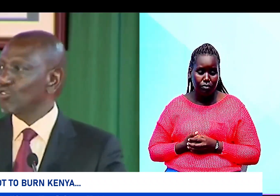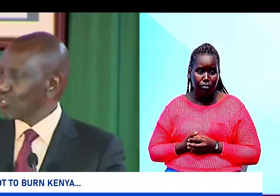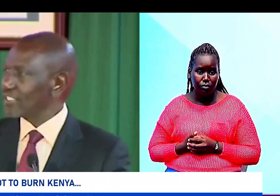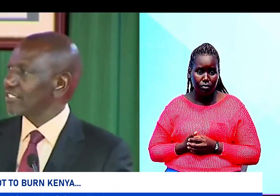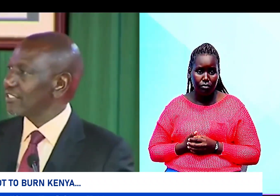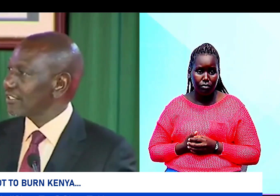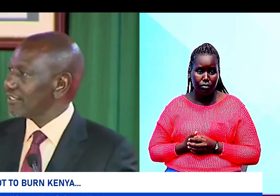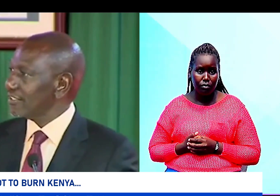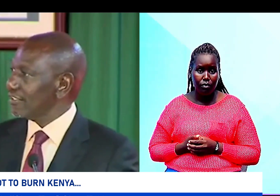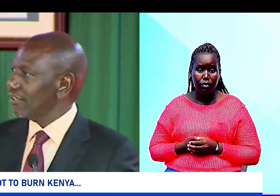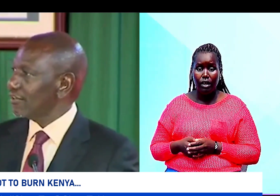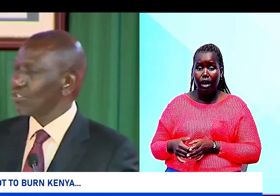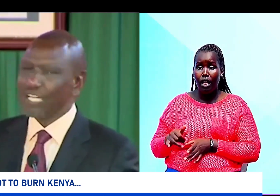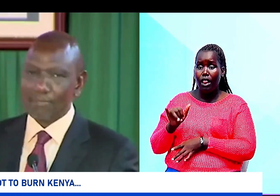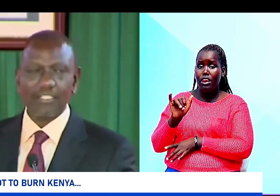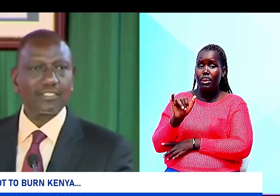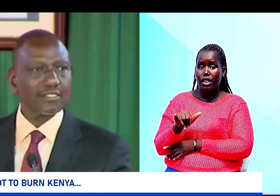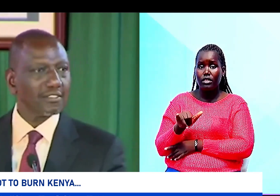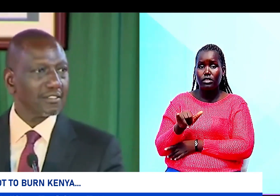So that what happens?